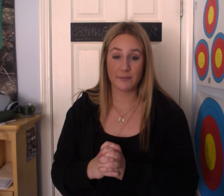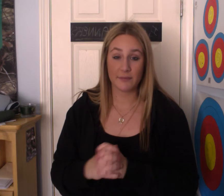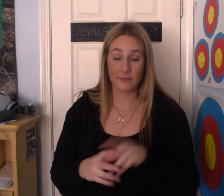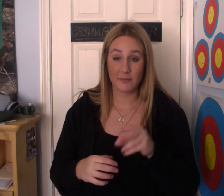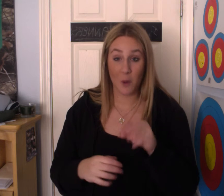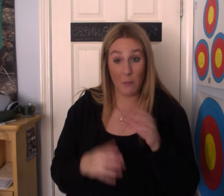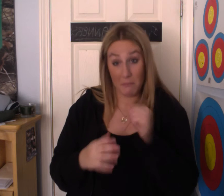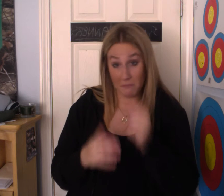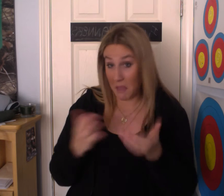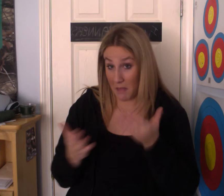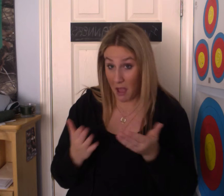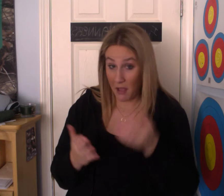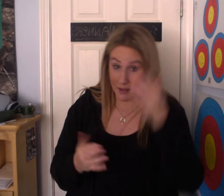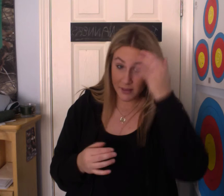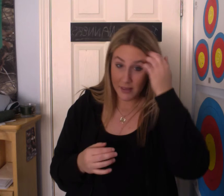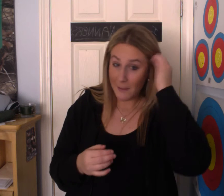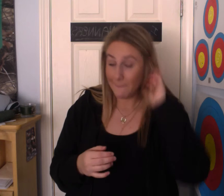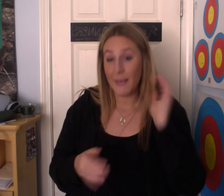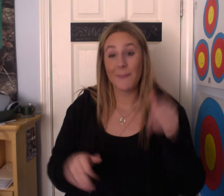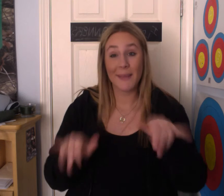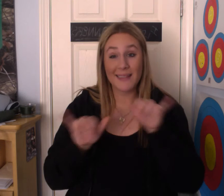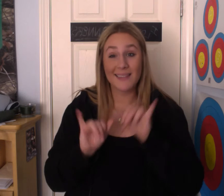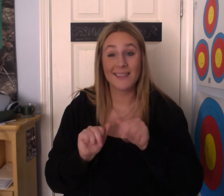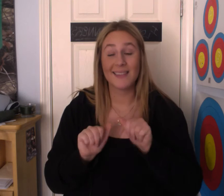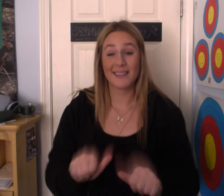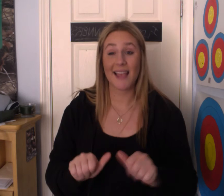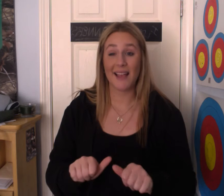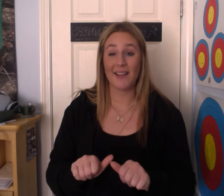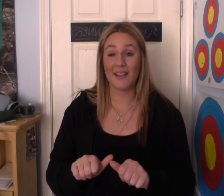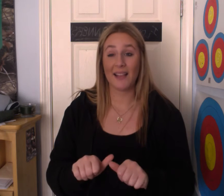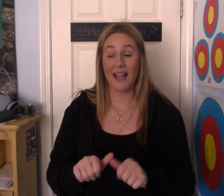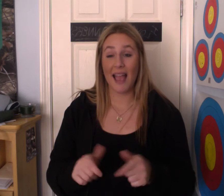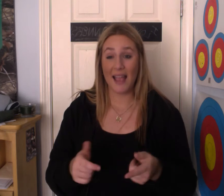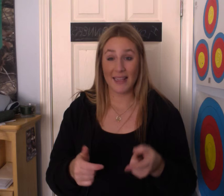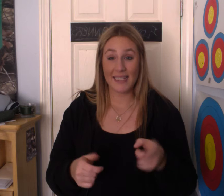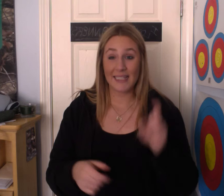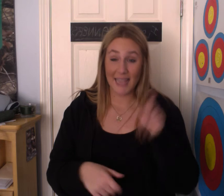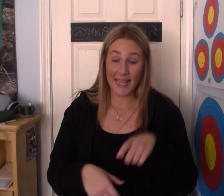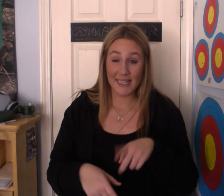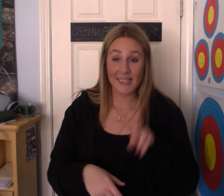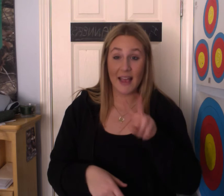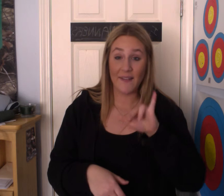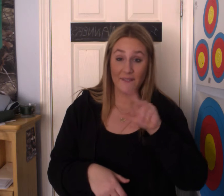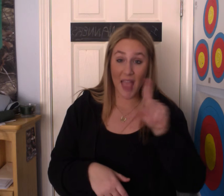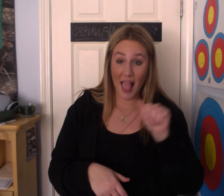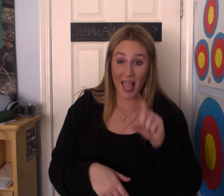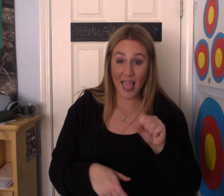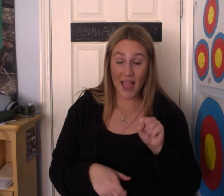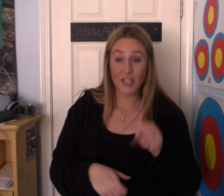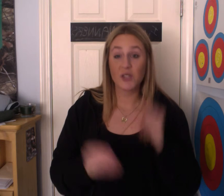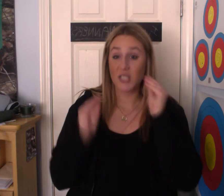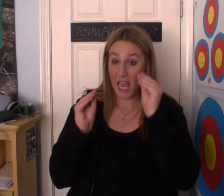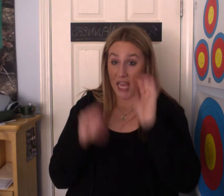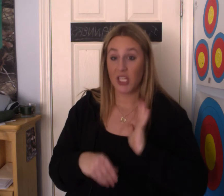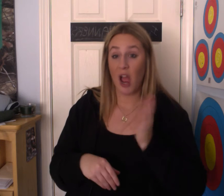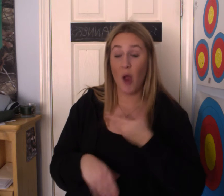not. Maybe it still takes a village to teach our children well. My crooked journey has taken me to